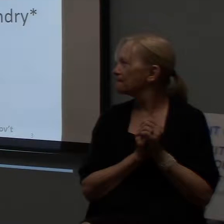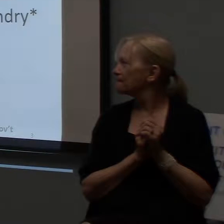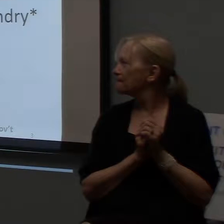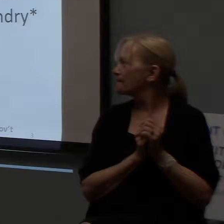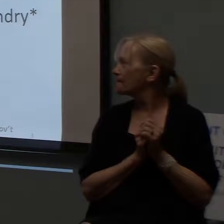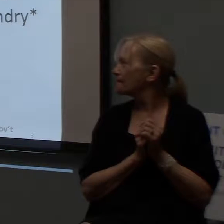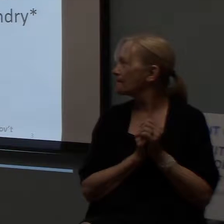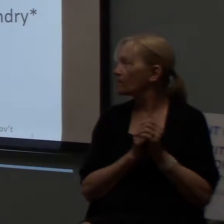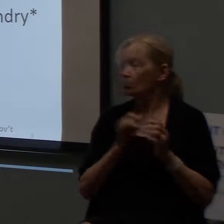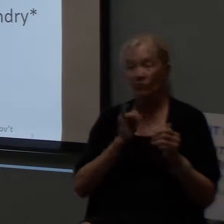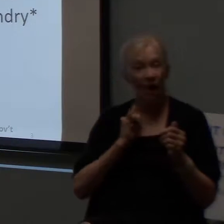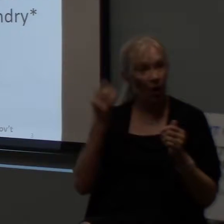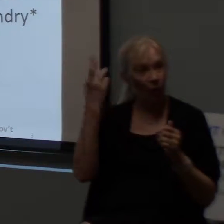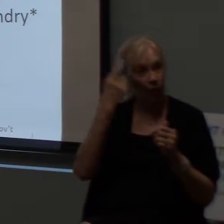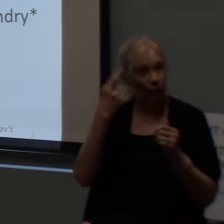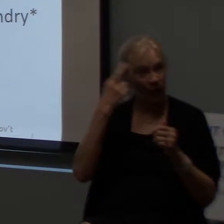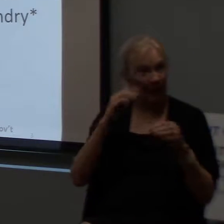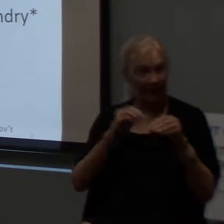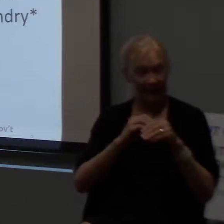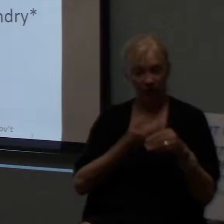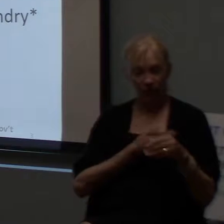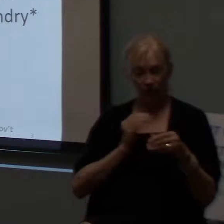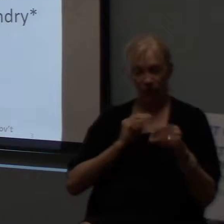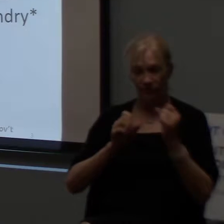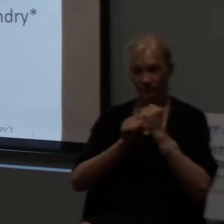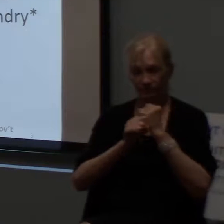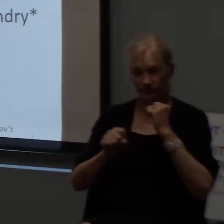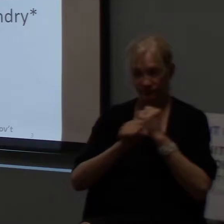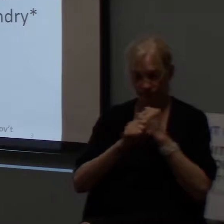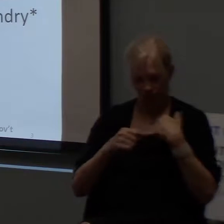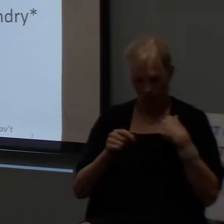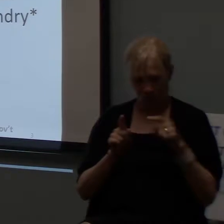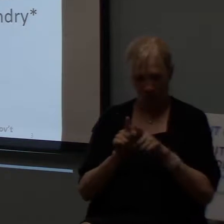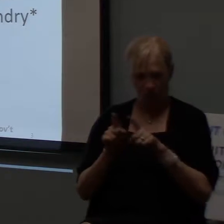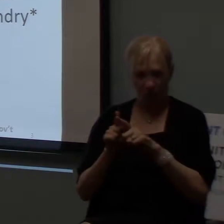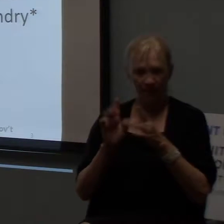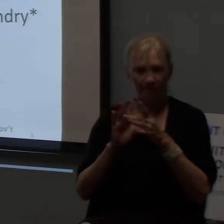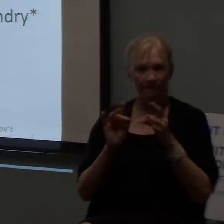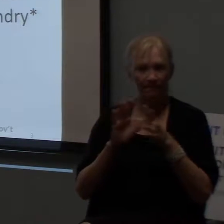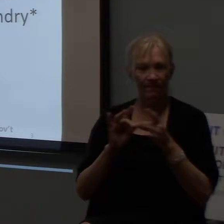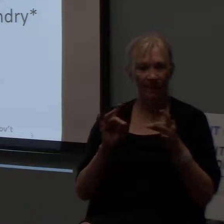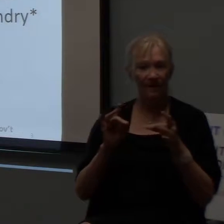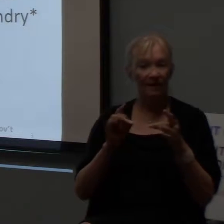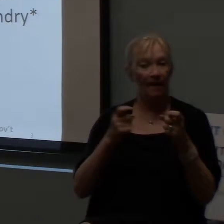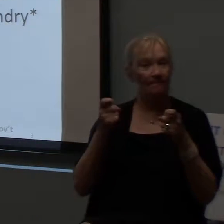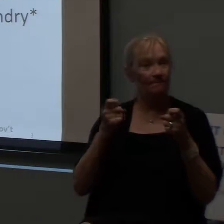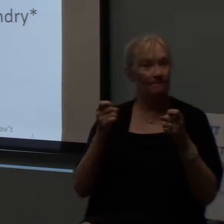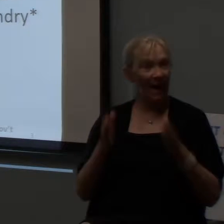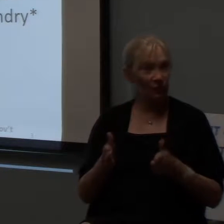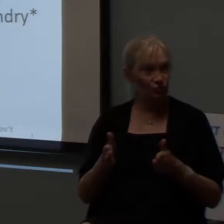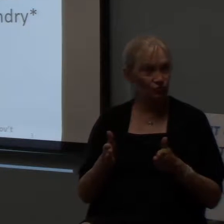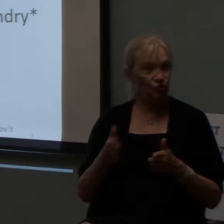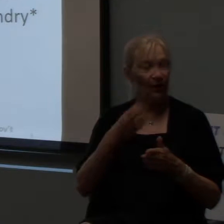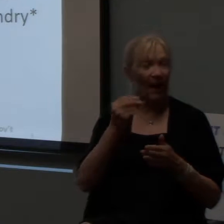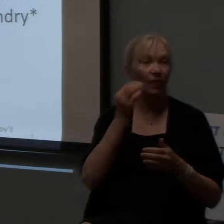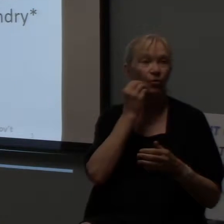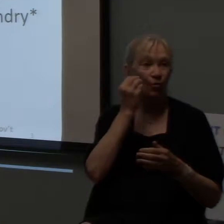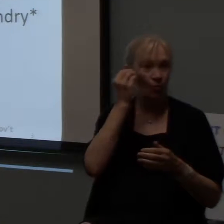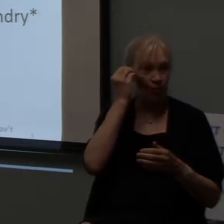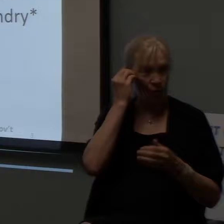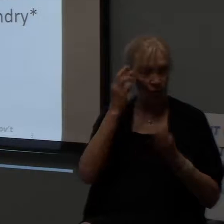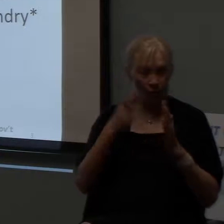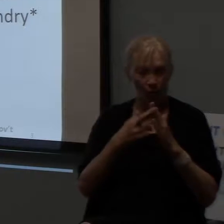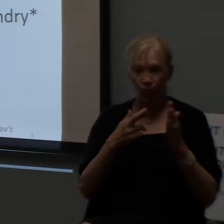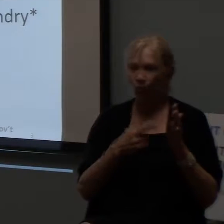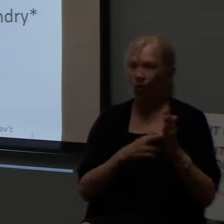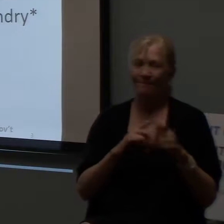So I realized that in our publicity about this meeting, we had also mentioned the topics of county manager and home rule,